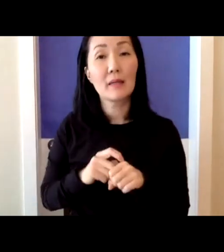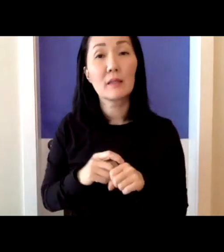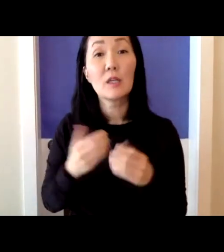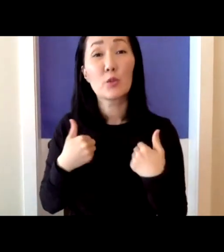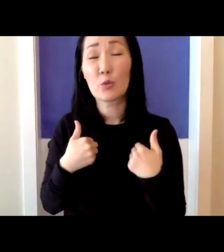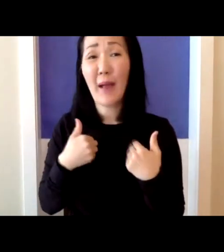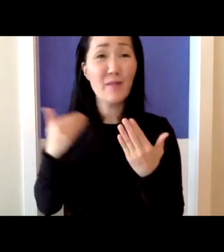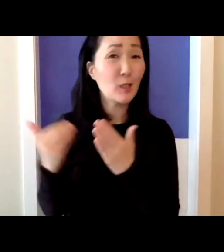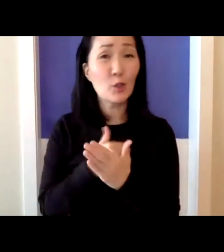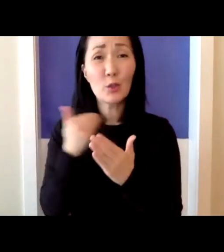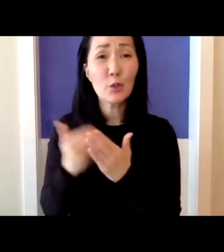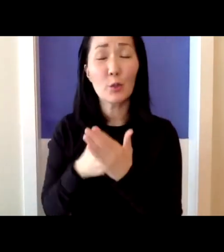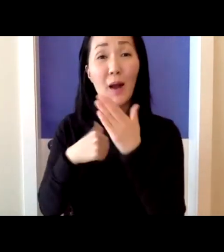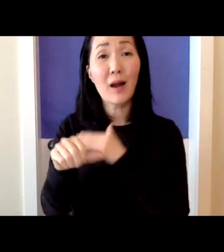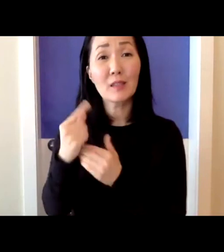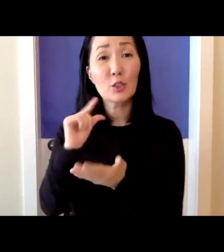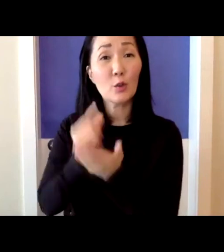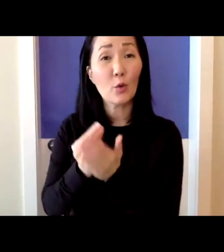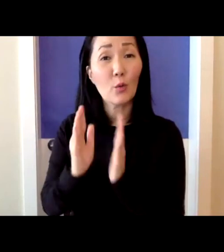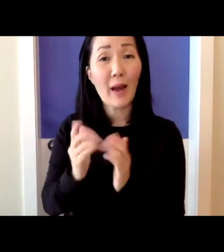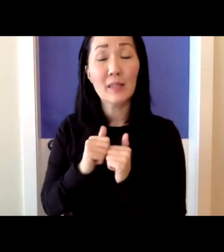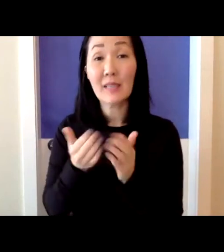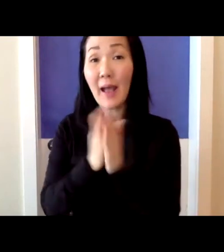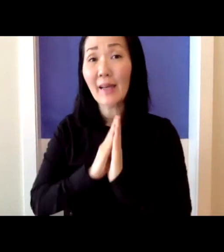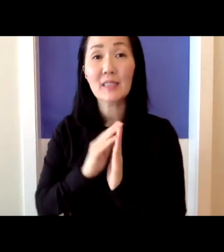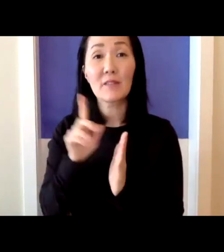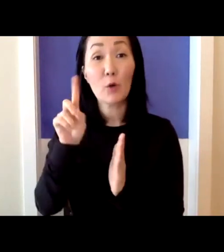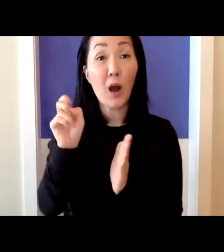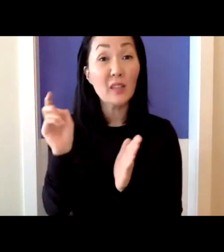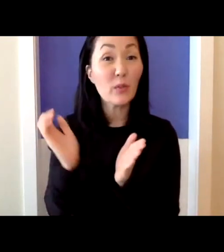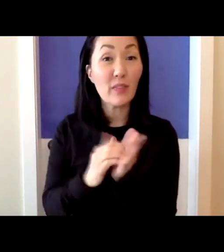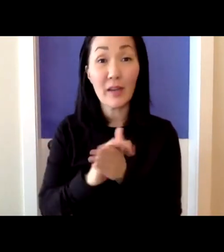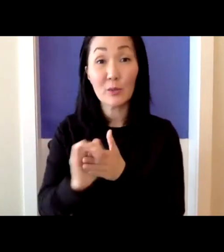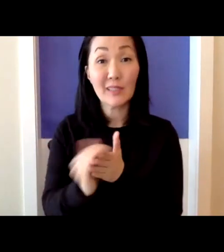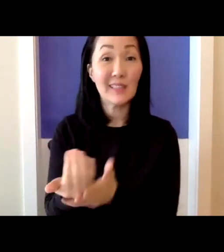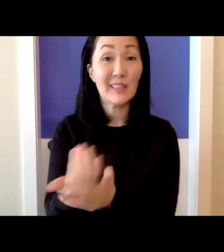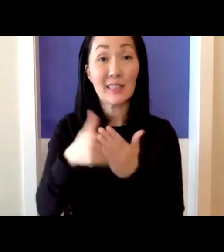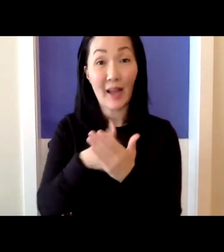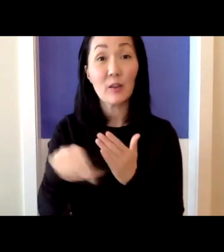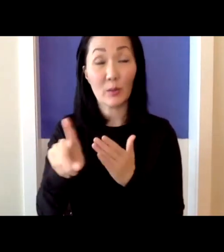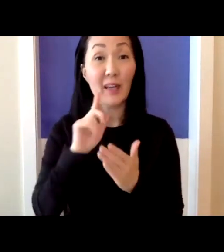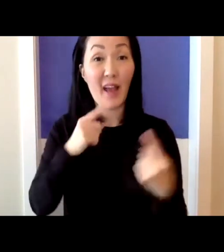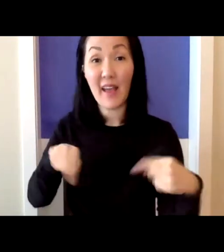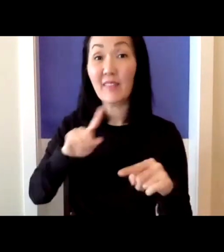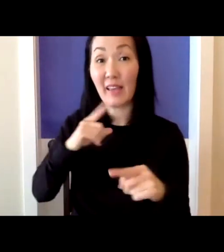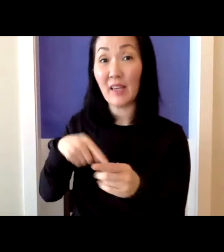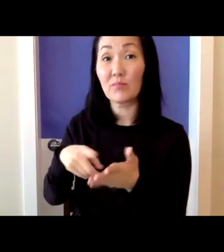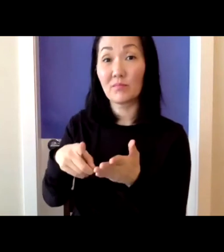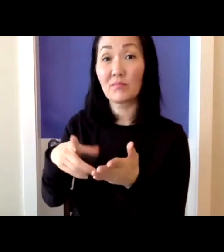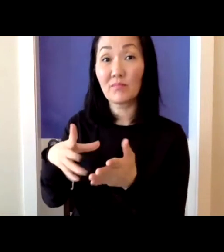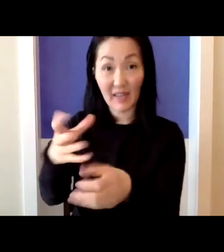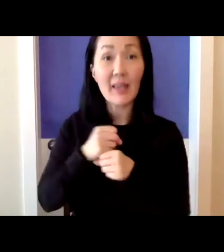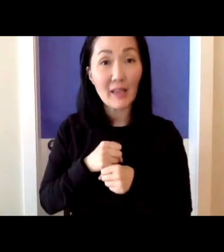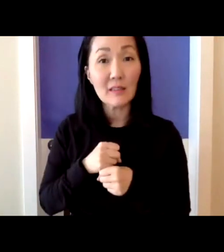undergrads here in Vancouver asking for $100,000 salaries and actually getting them. 10 years experience, I mean, you're even seeing